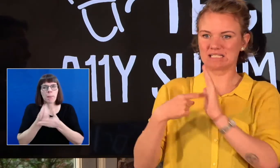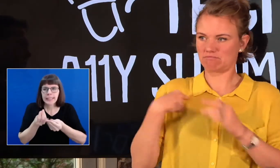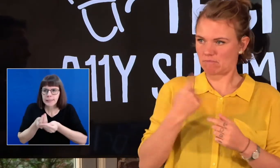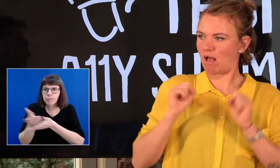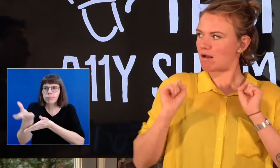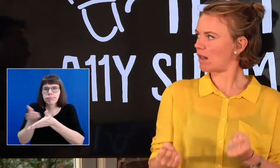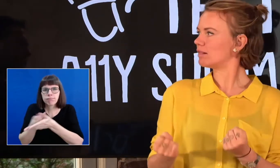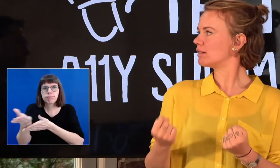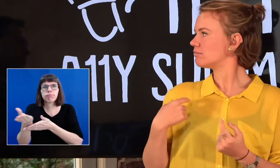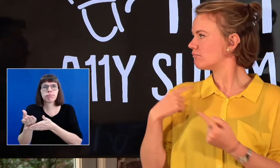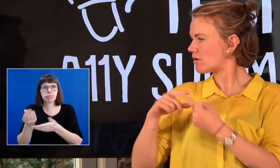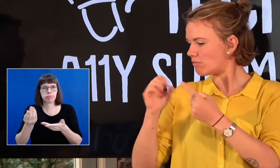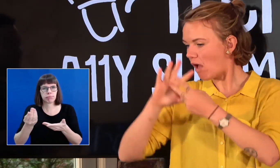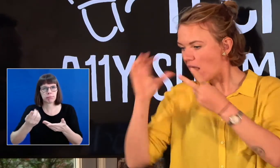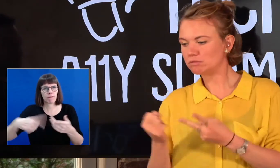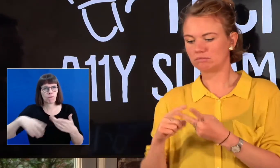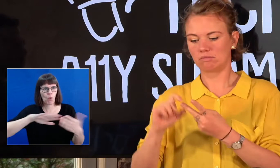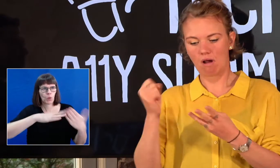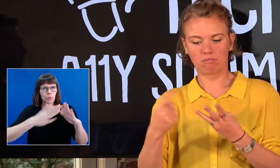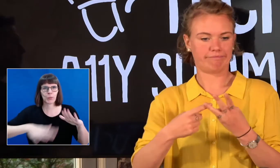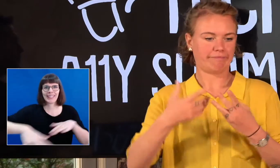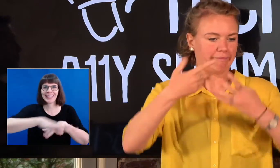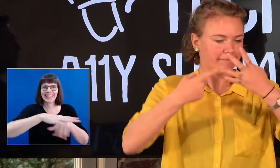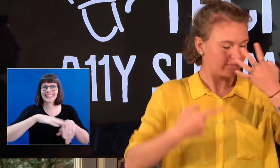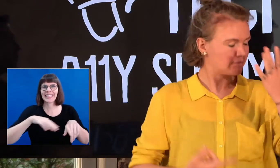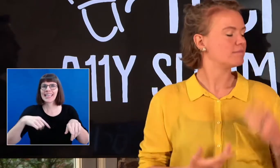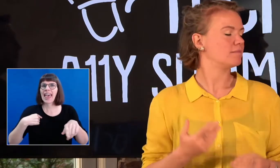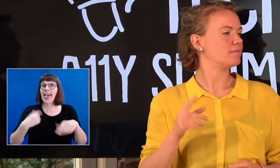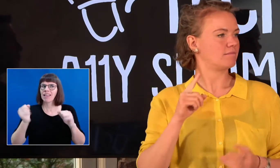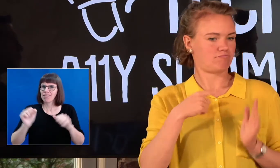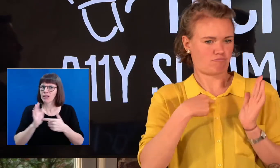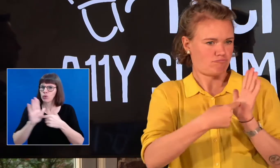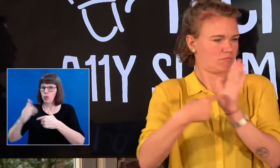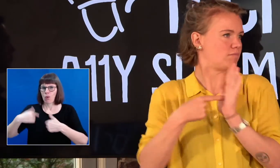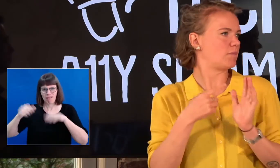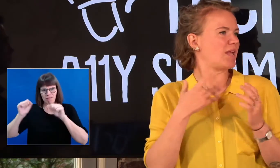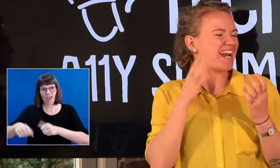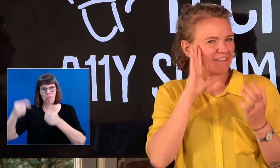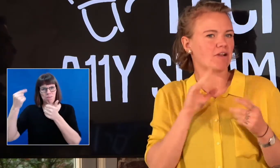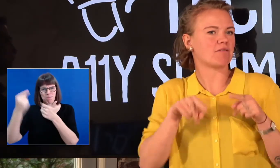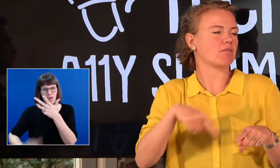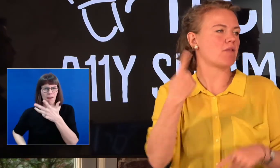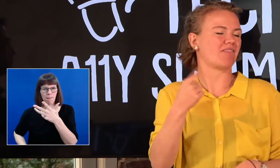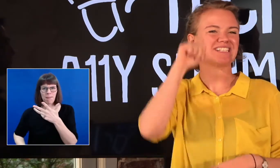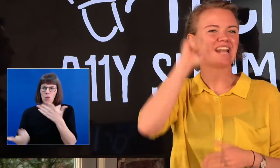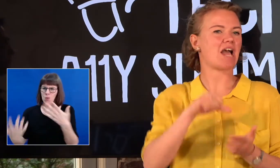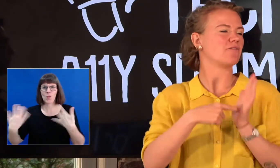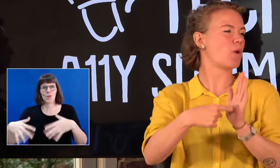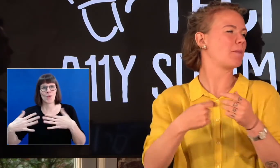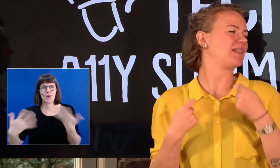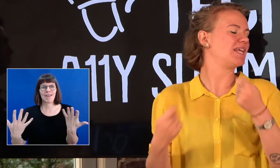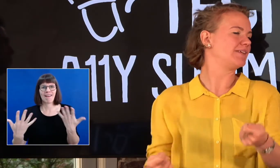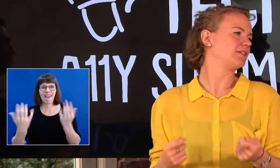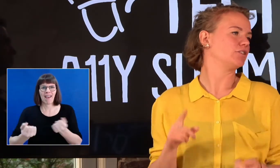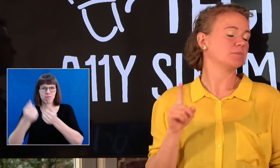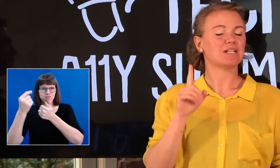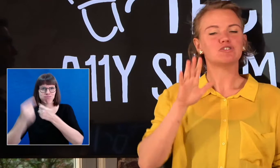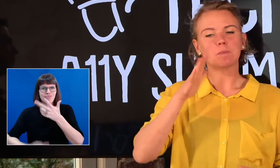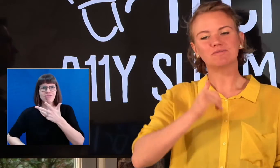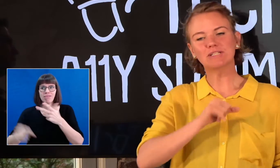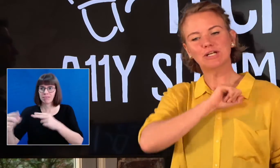a business card, actually, for the community that can show all the things that I can do. It's a list of things that I can. I would rather have them see